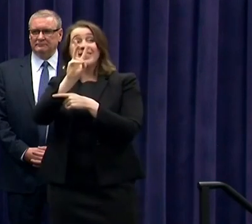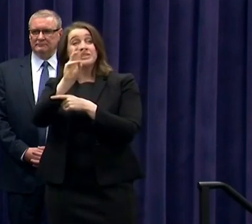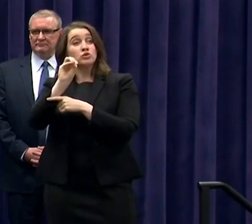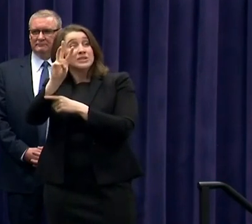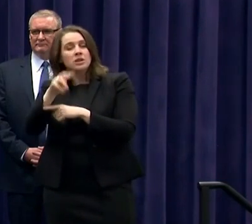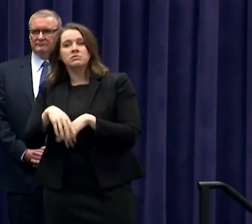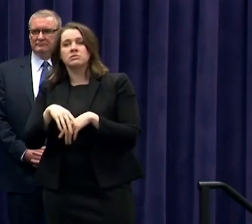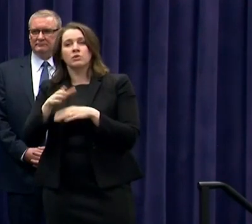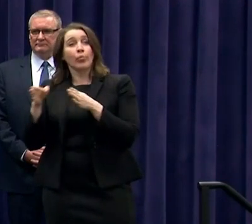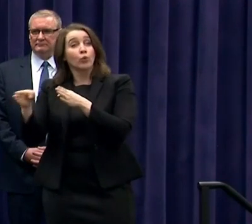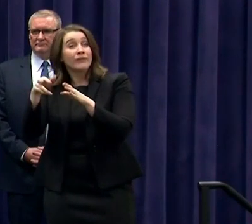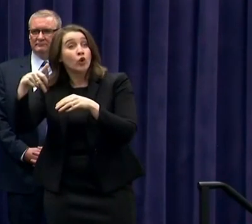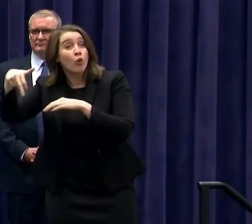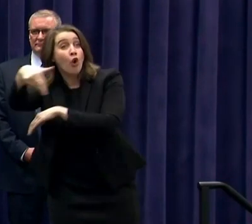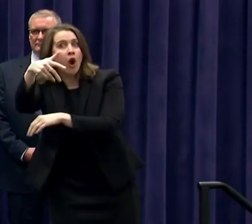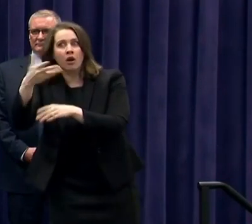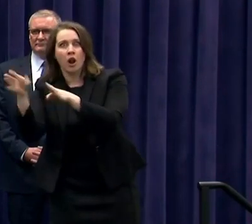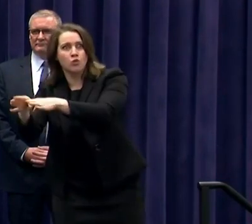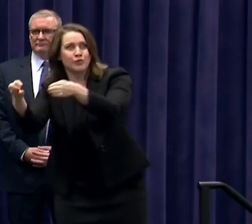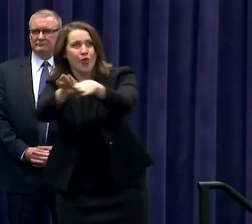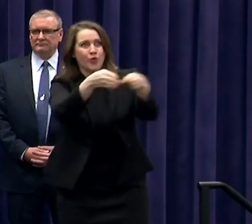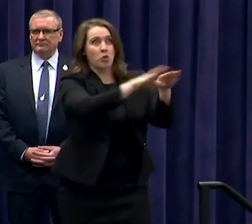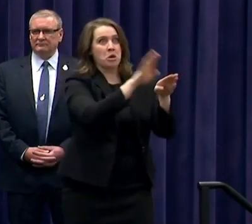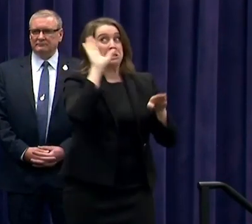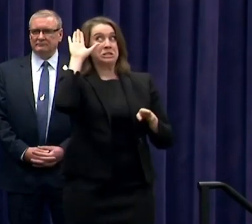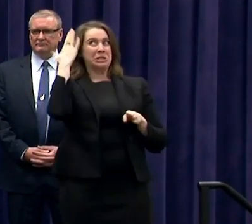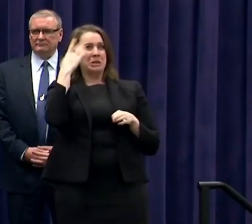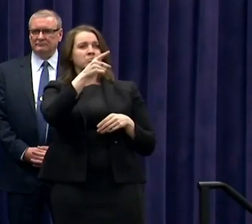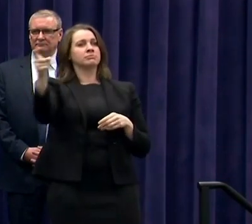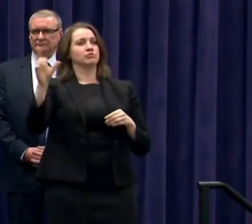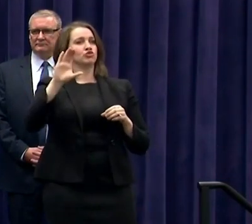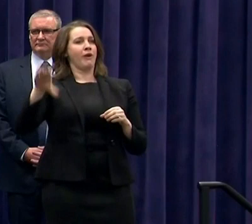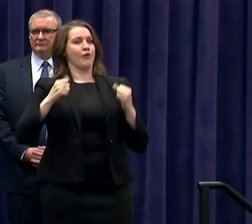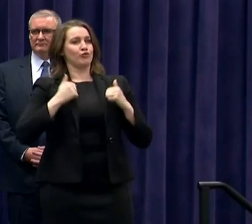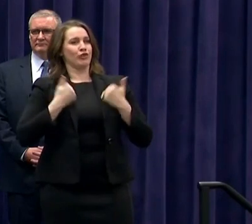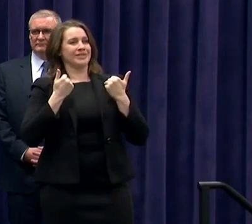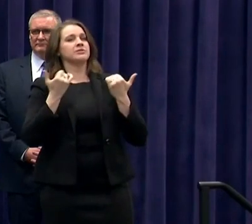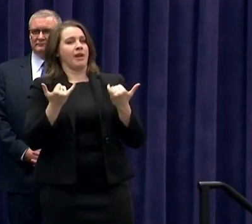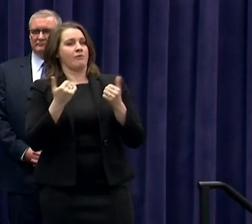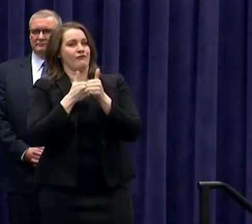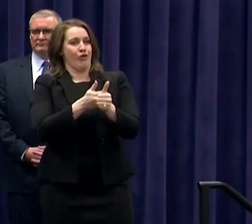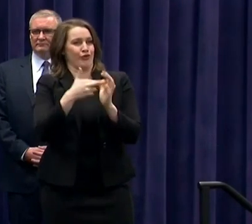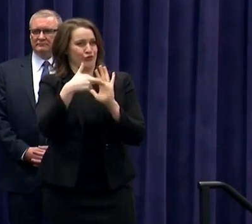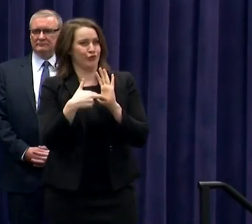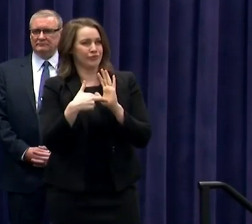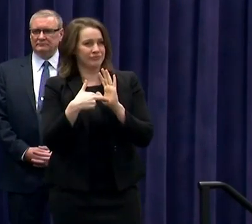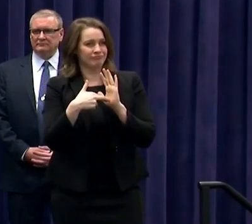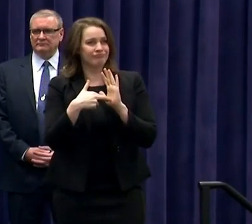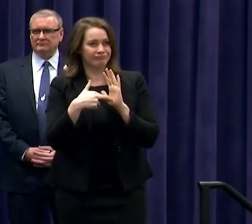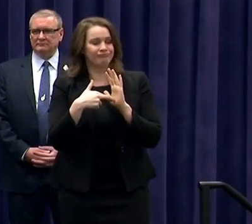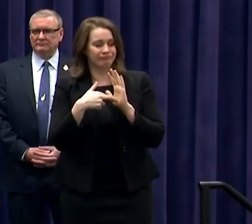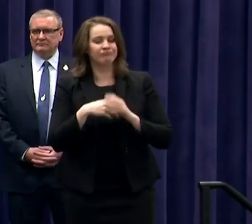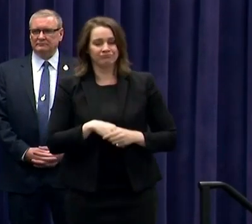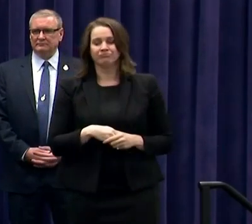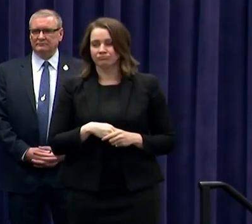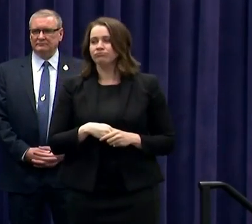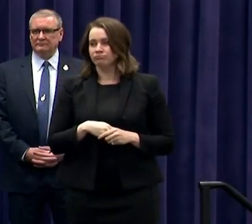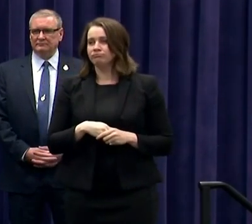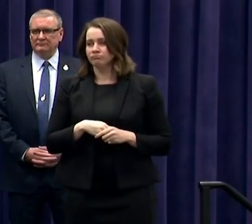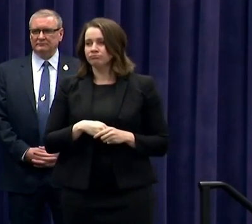we've seen incredible compliance for most parts of the city. We have a few issues that we're working on with some, I think,